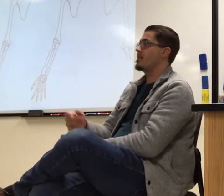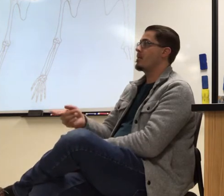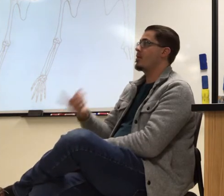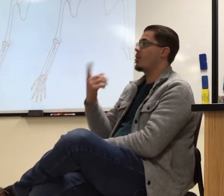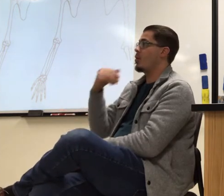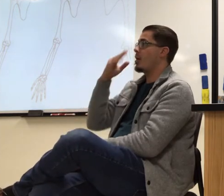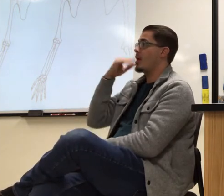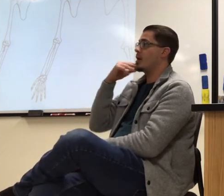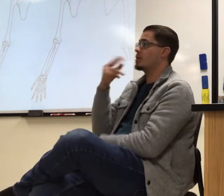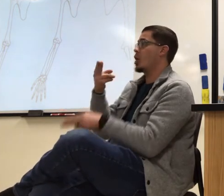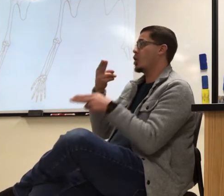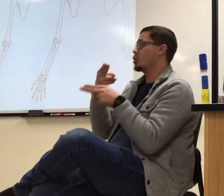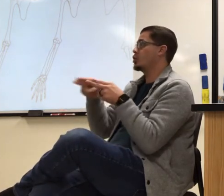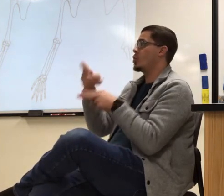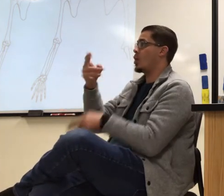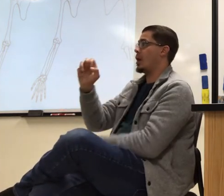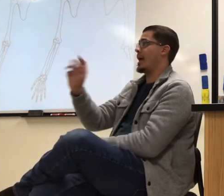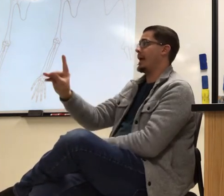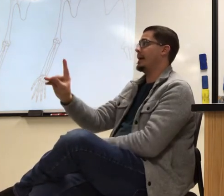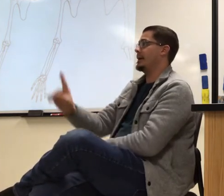head.